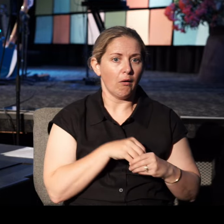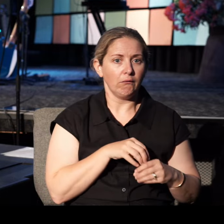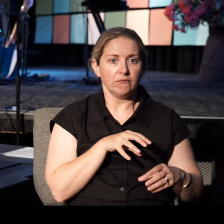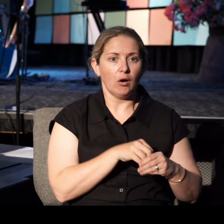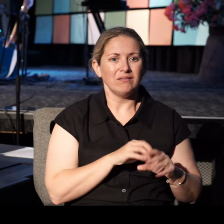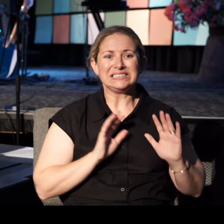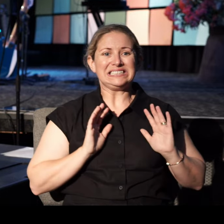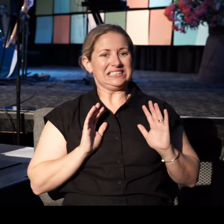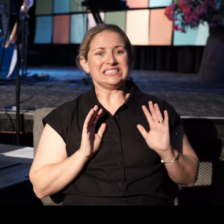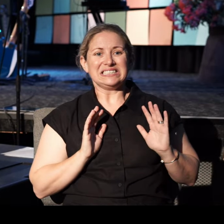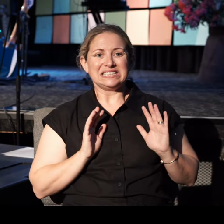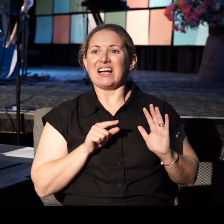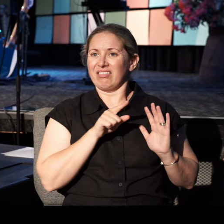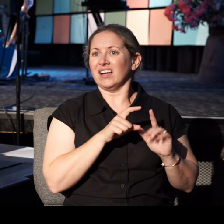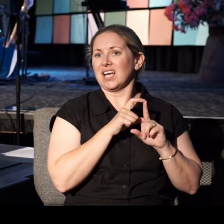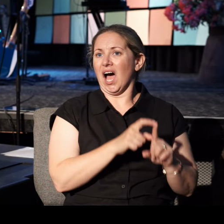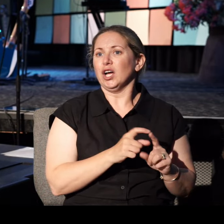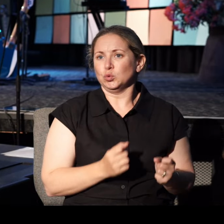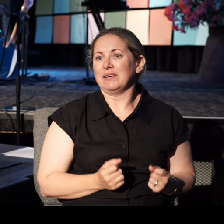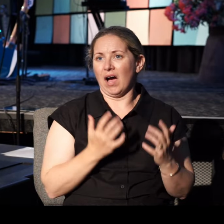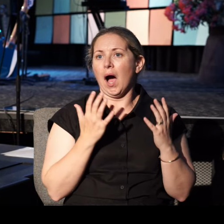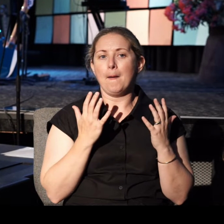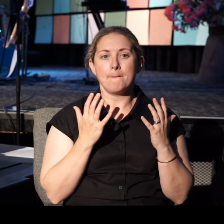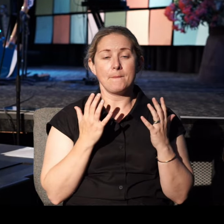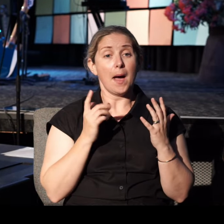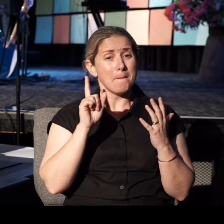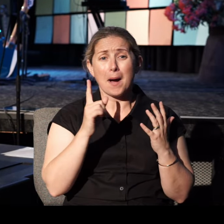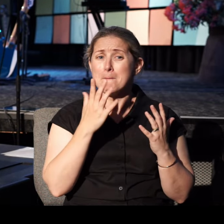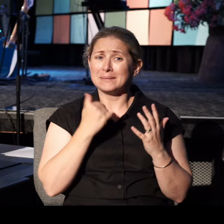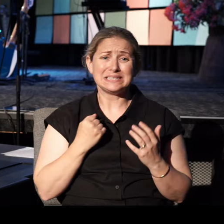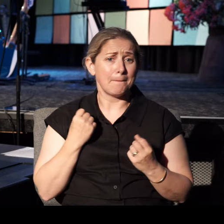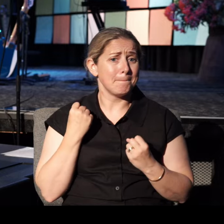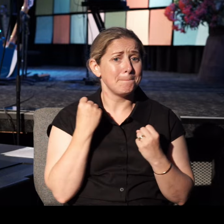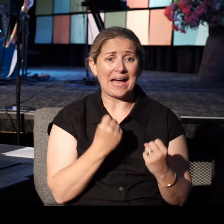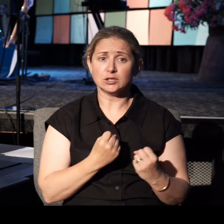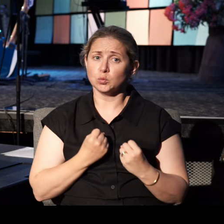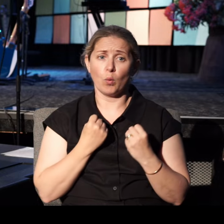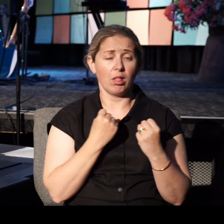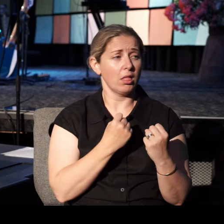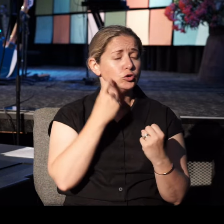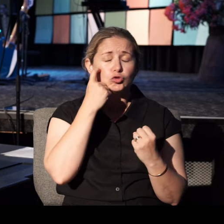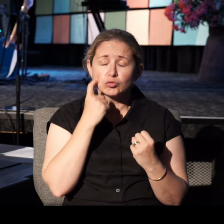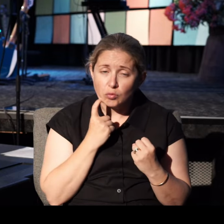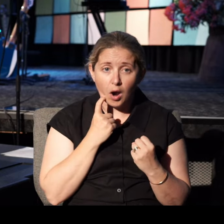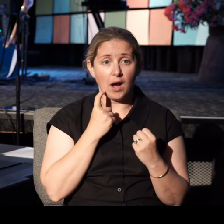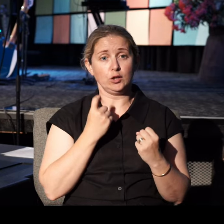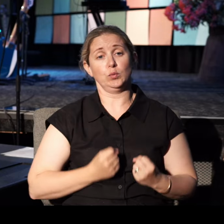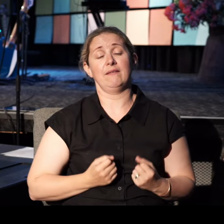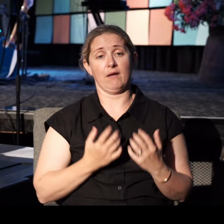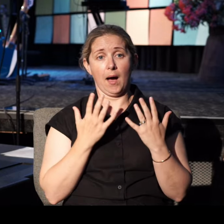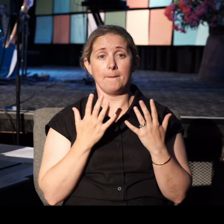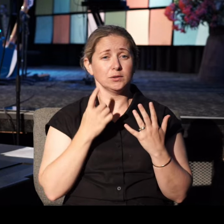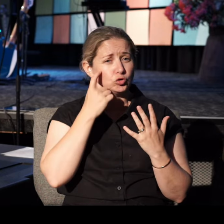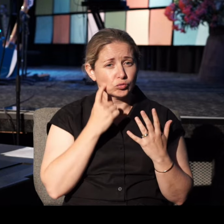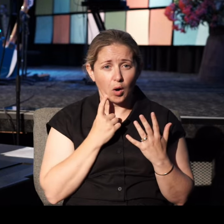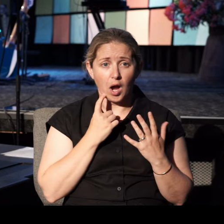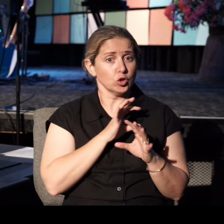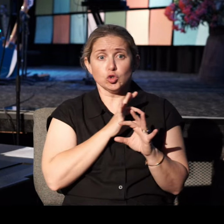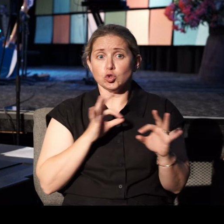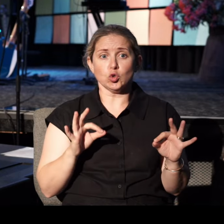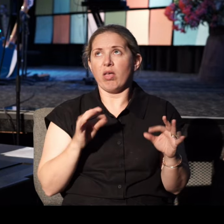do not ever make peace with it. Fight and battle by the work of God in your life and the supports that He gives you